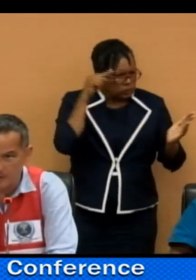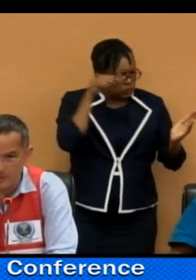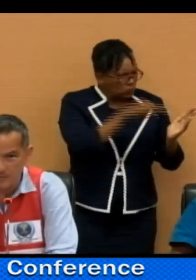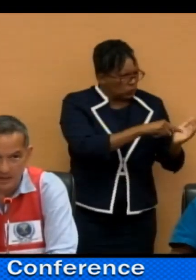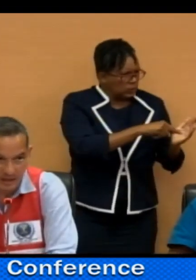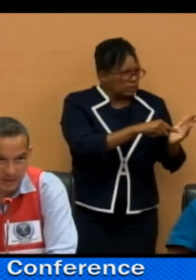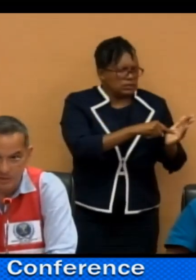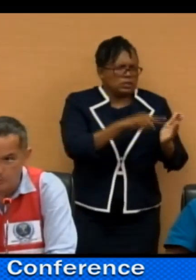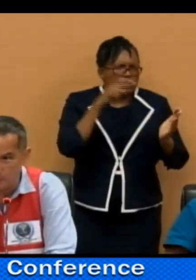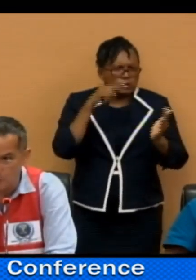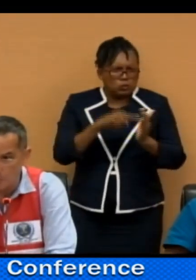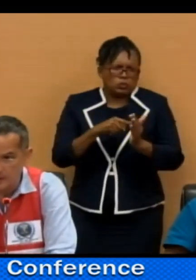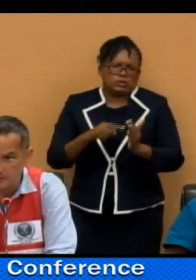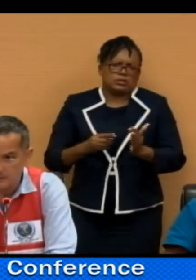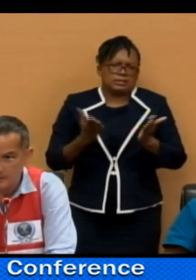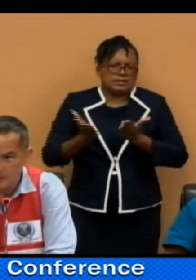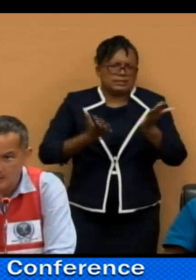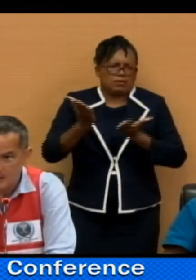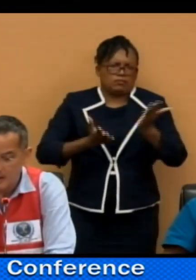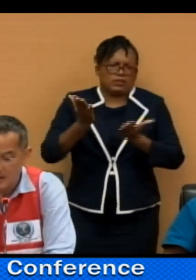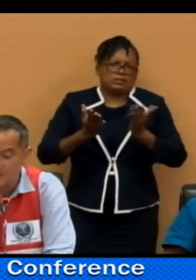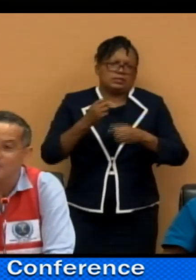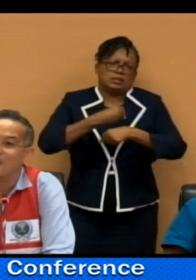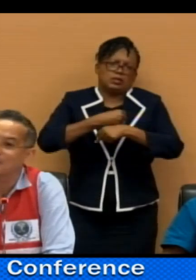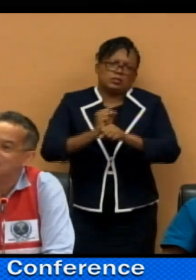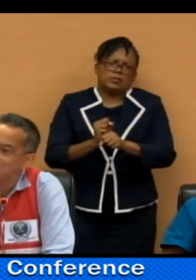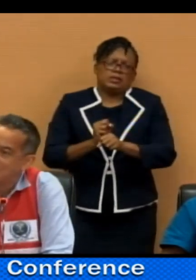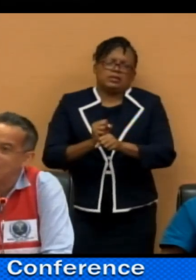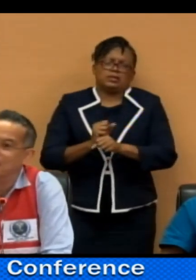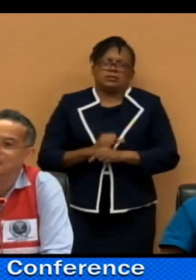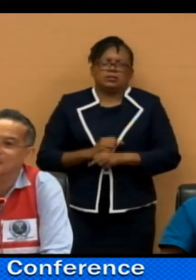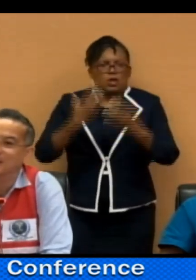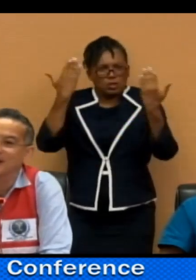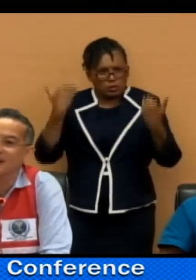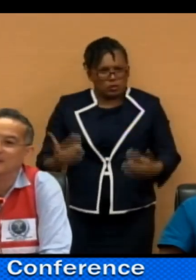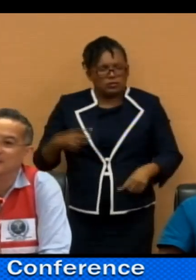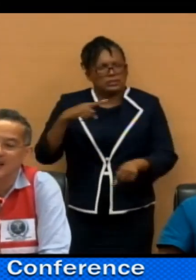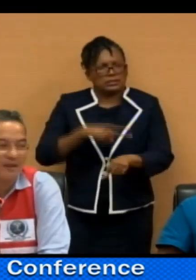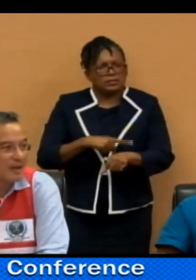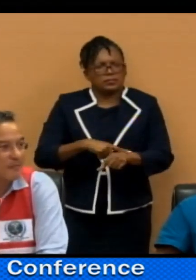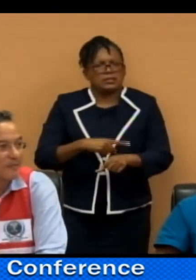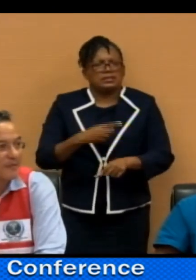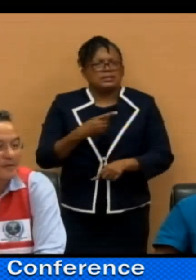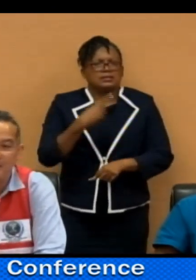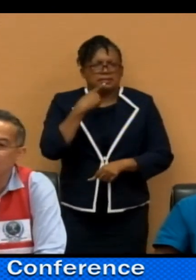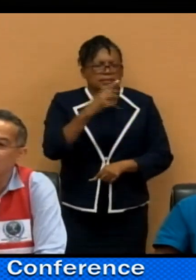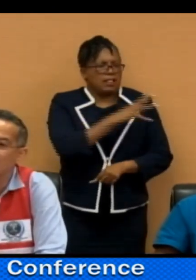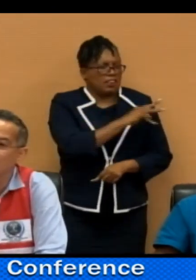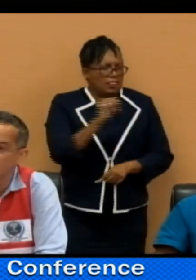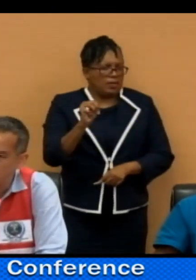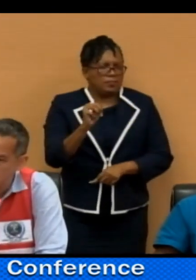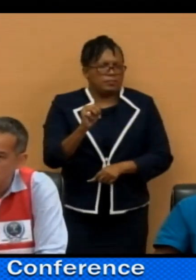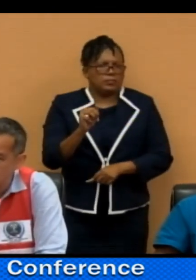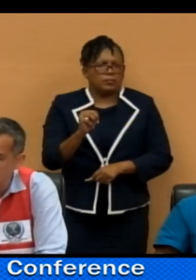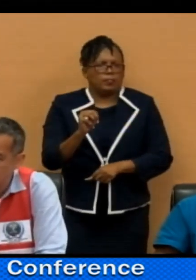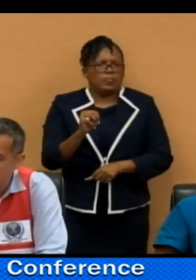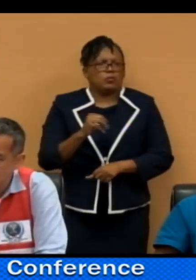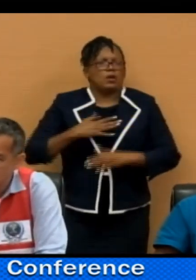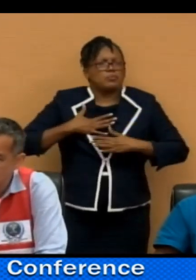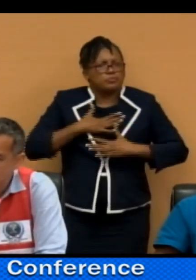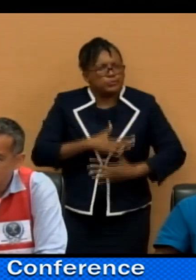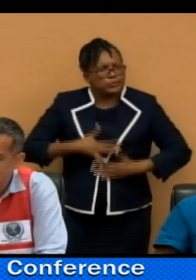they will be making as we move forward. And so now is the time to tell them that you appreciate